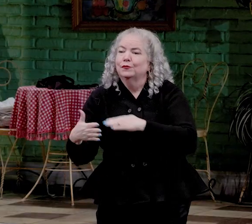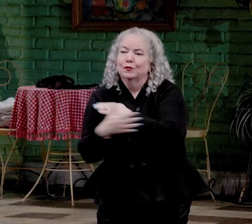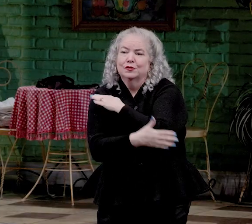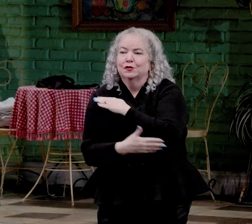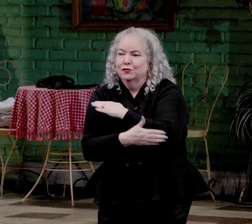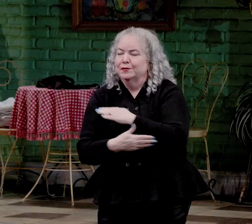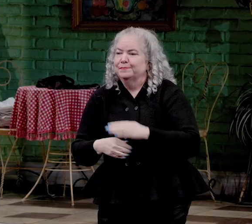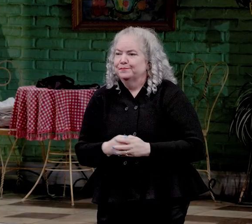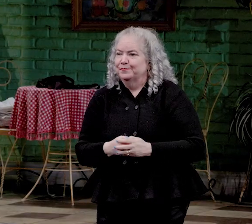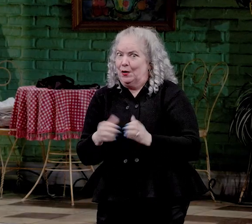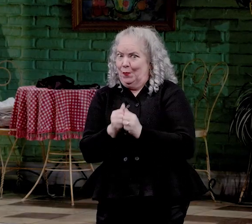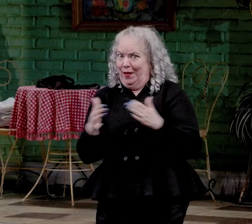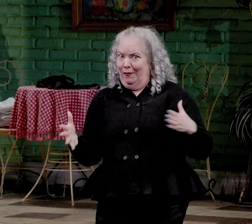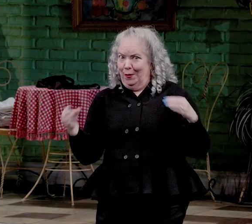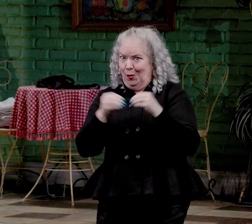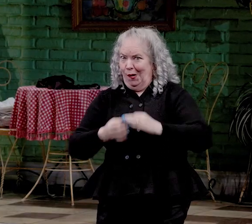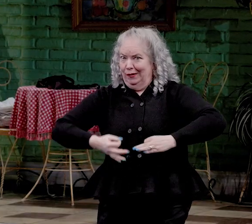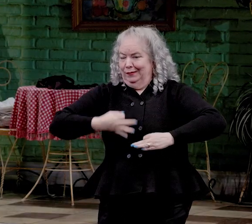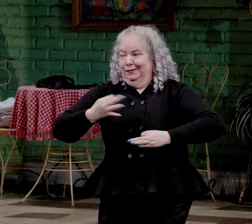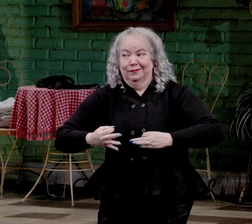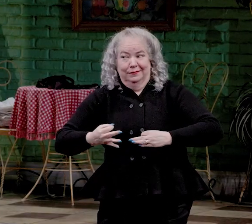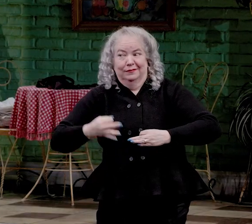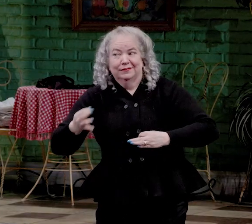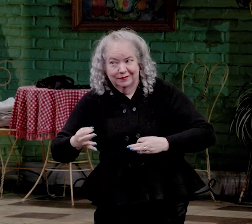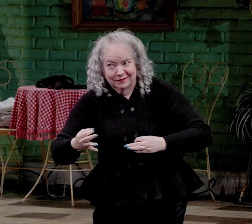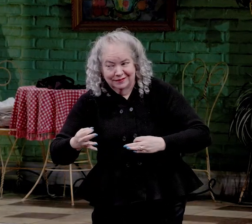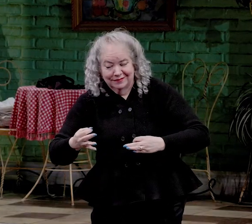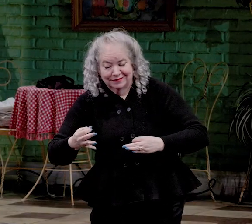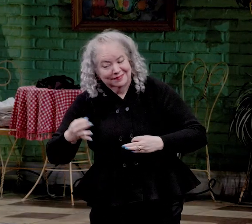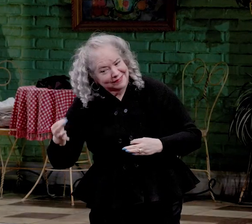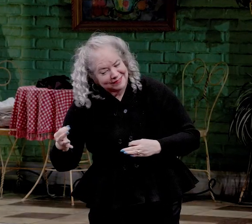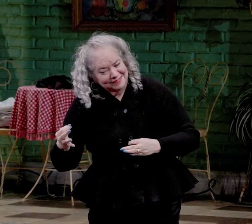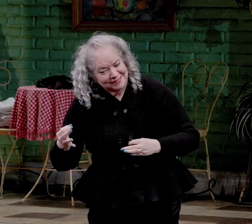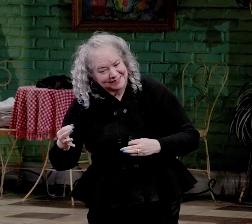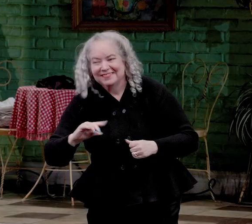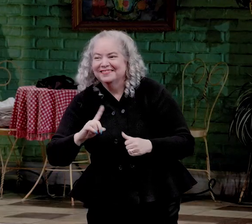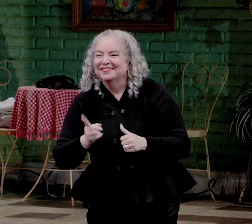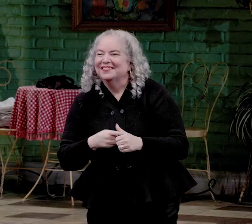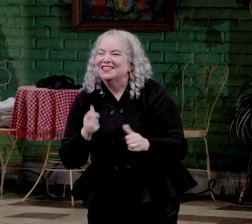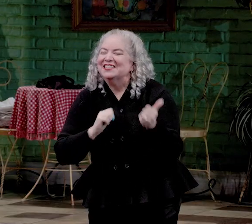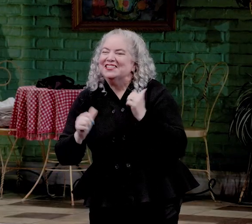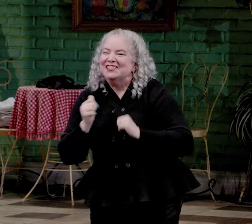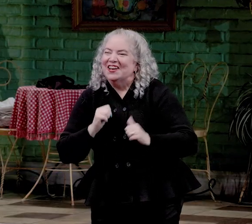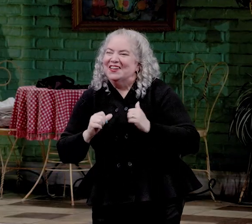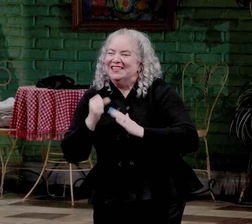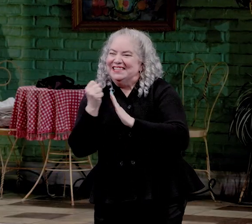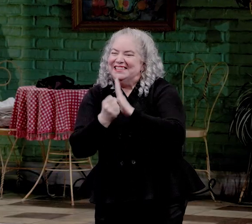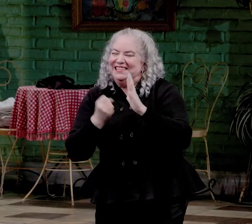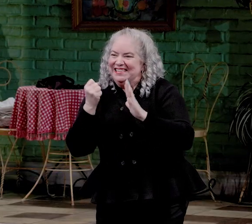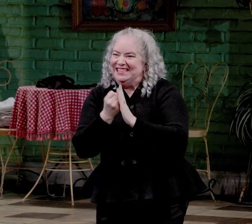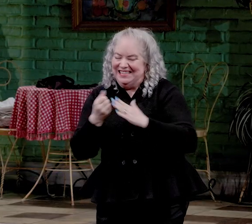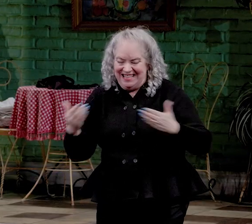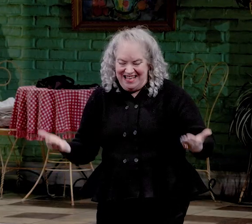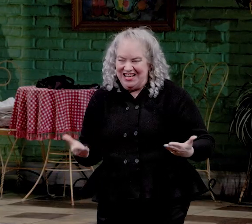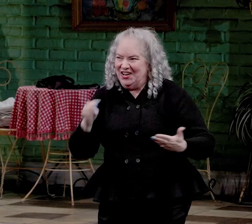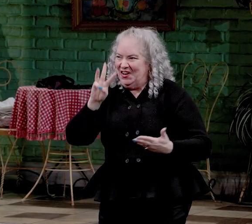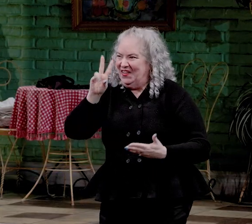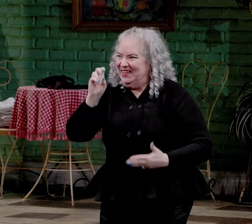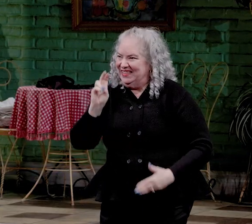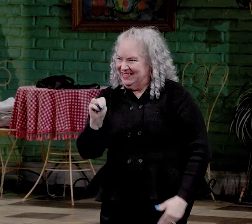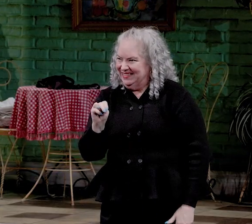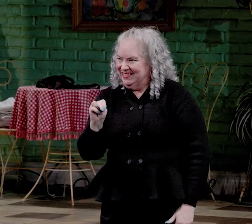So, without further ado, first show in our season on the Wilson,